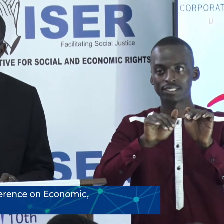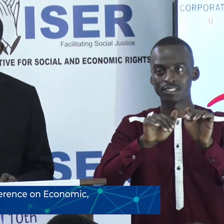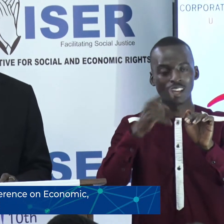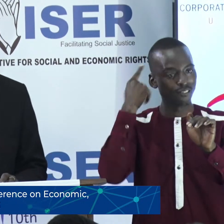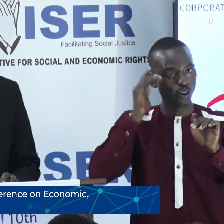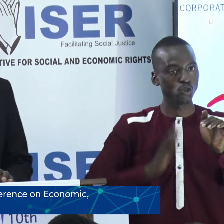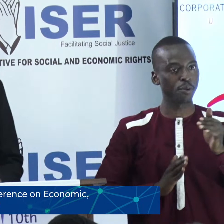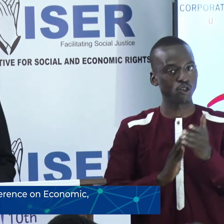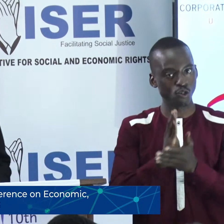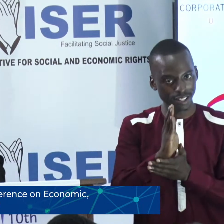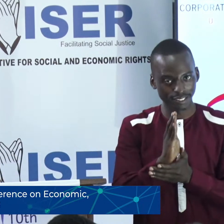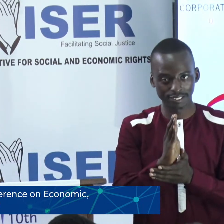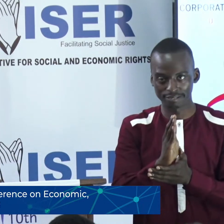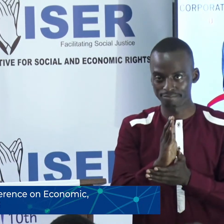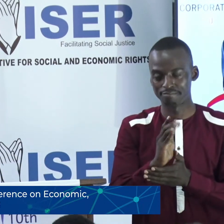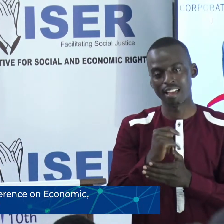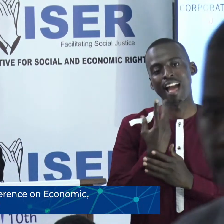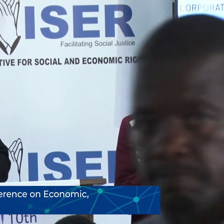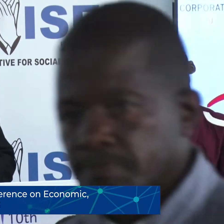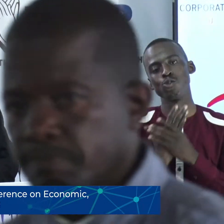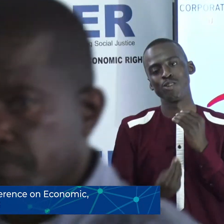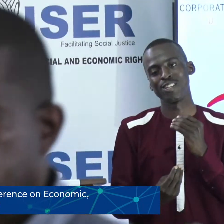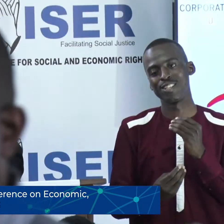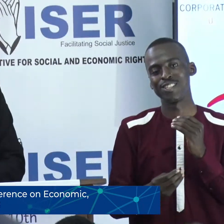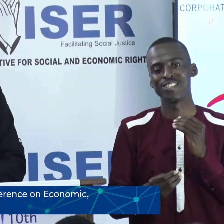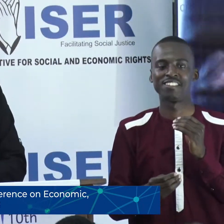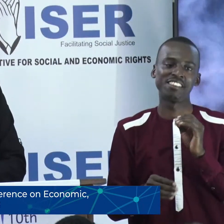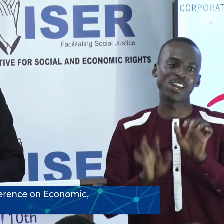for Human Rights. It's unfortunate that they had